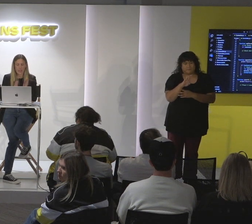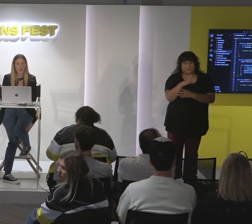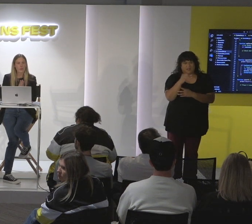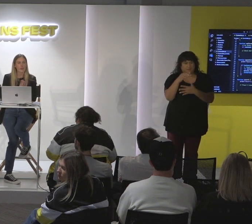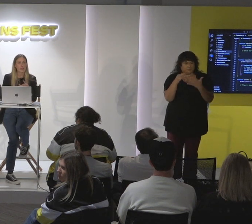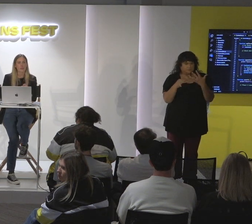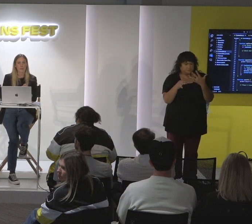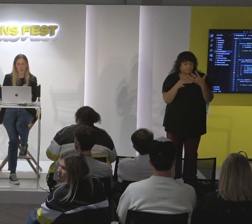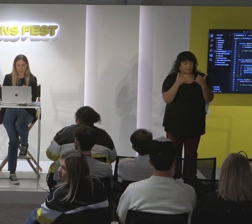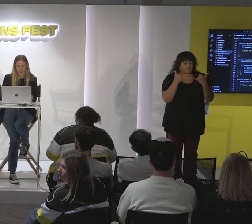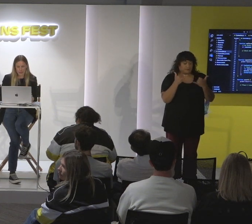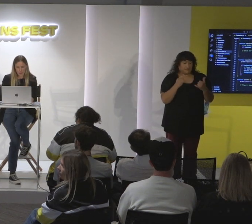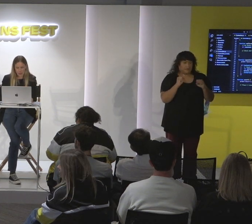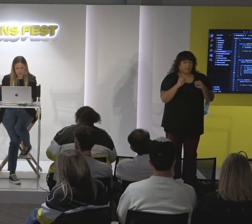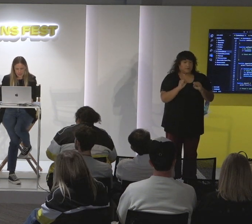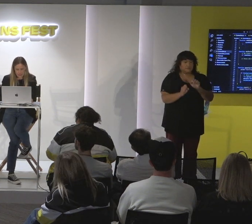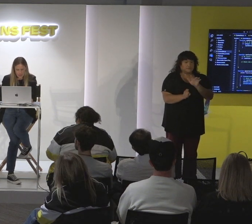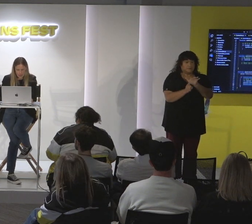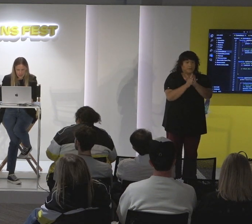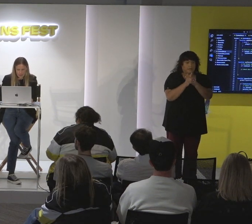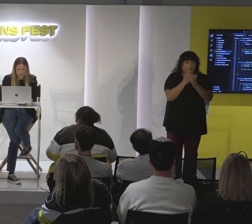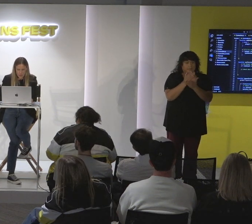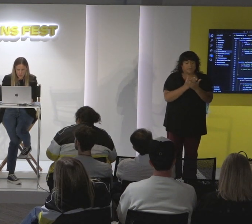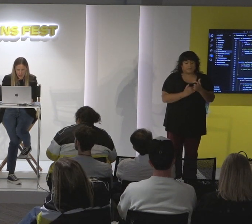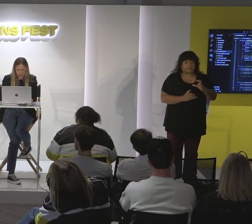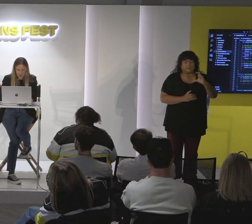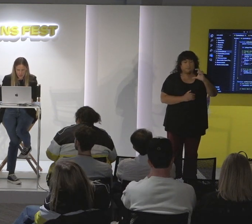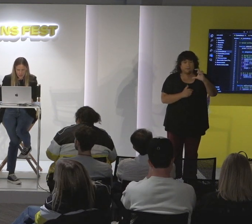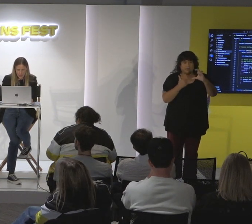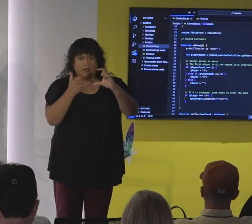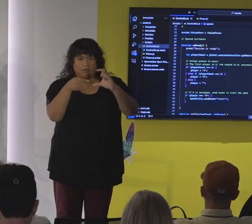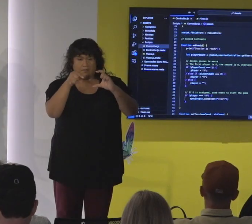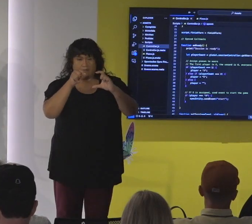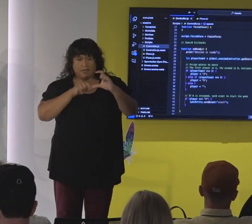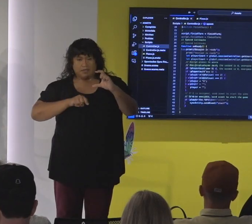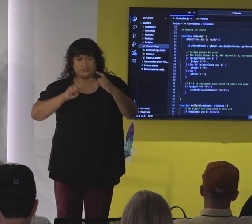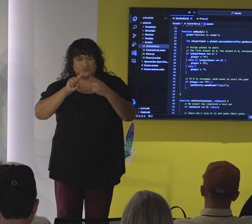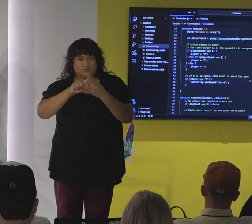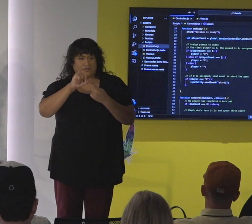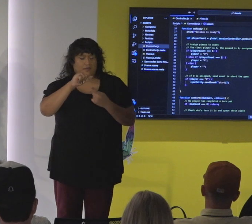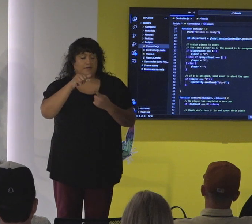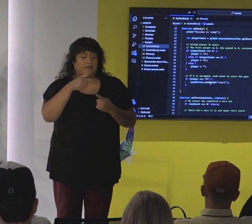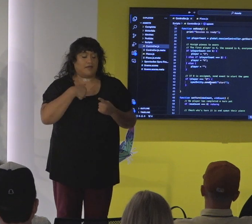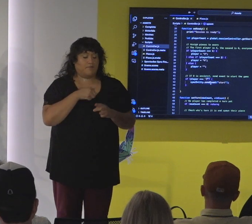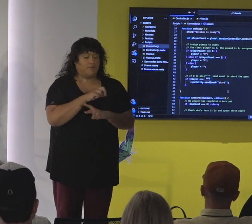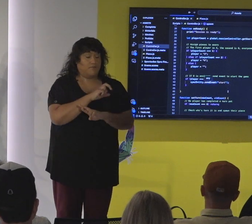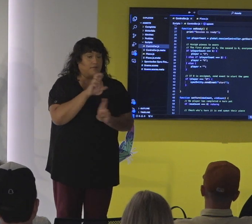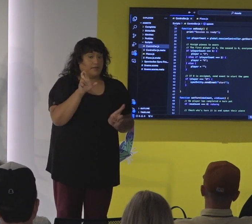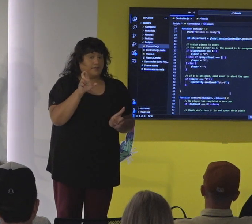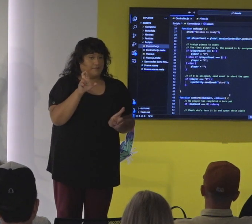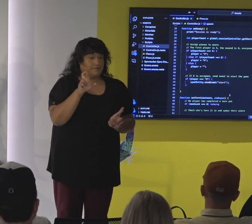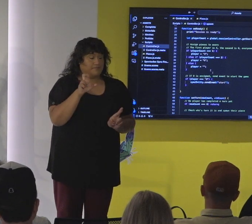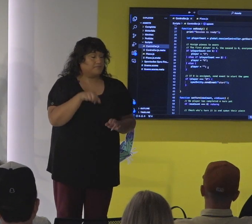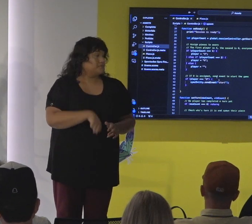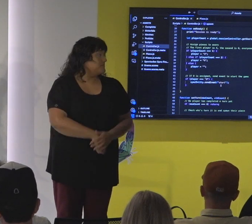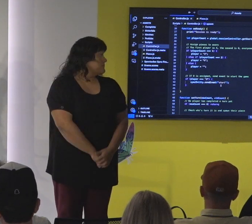Okay, so now we're able to spawn a piece. Let's go back to that onReady.